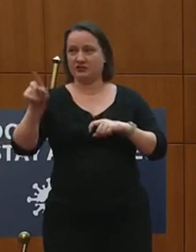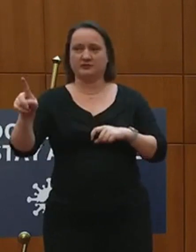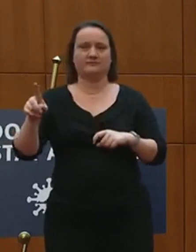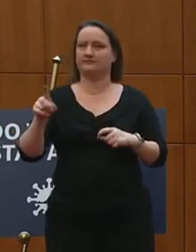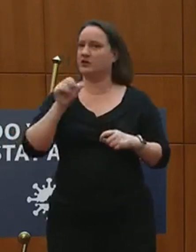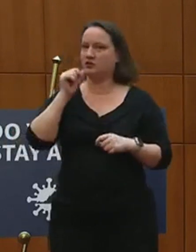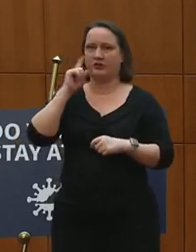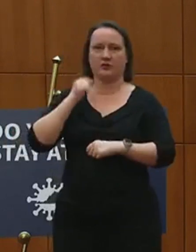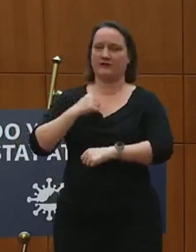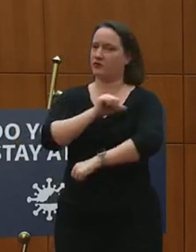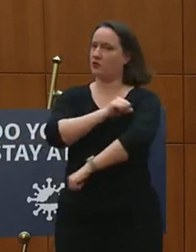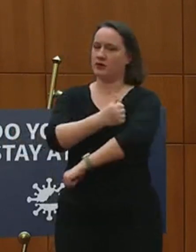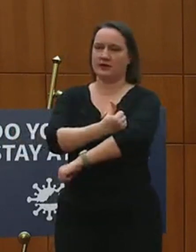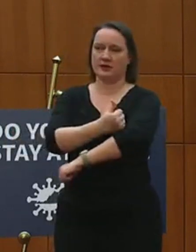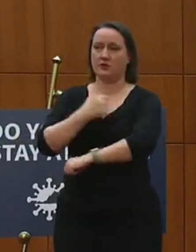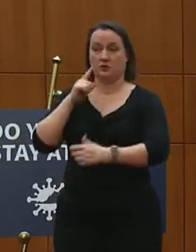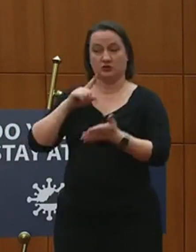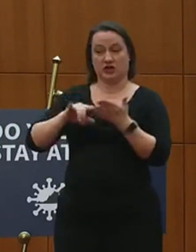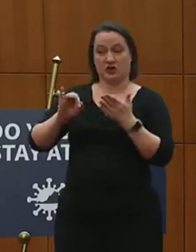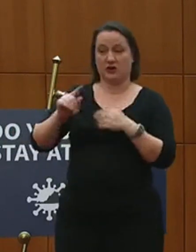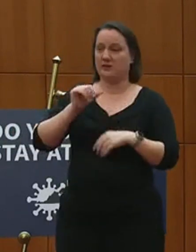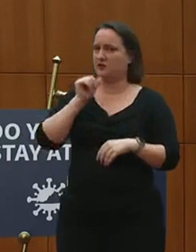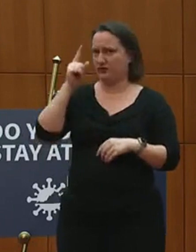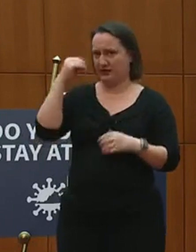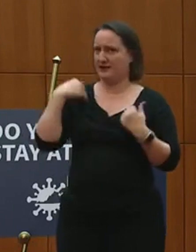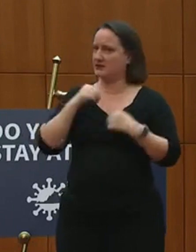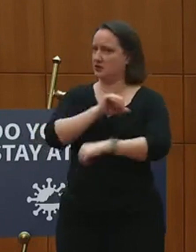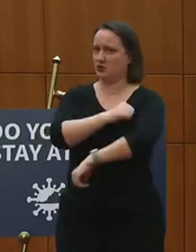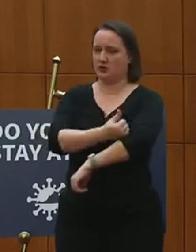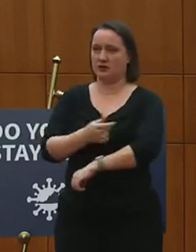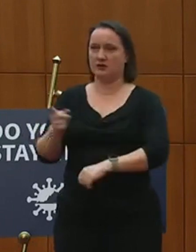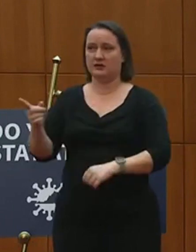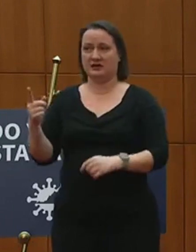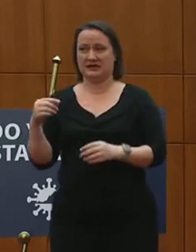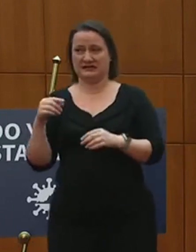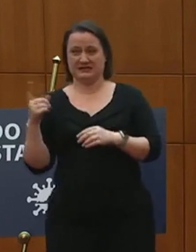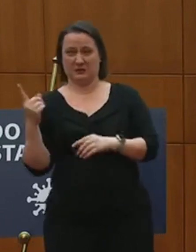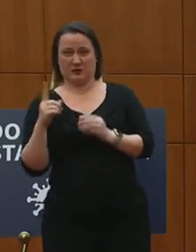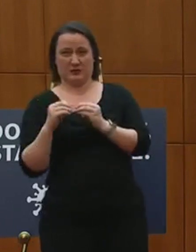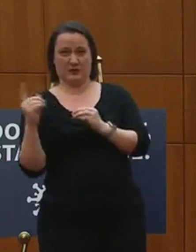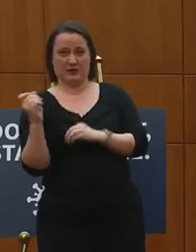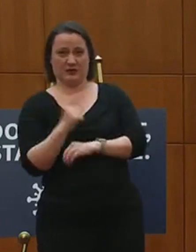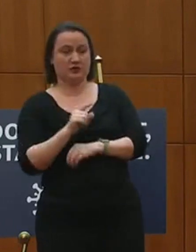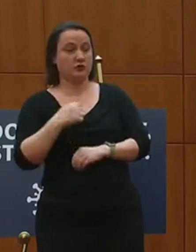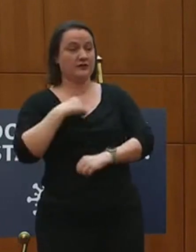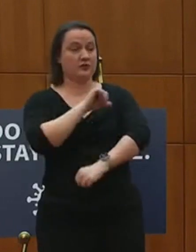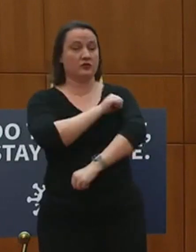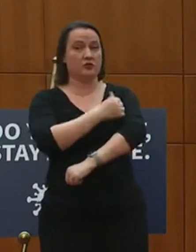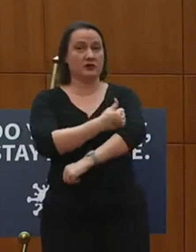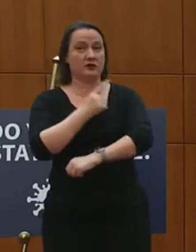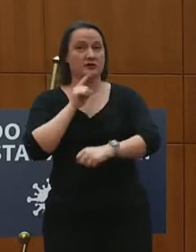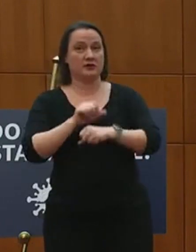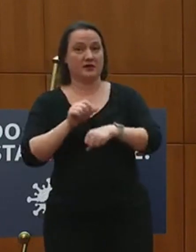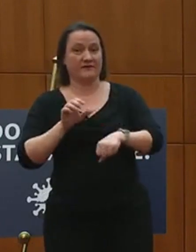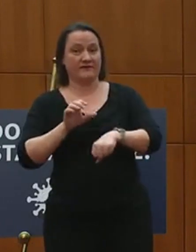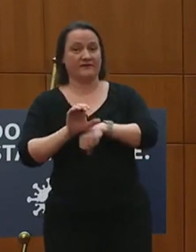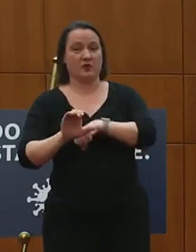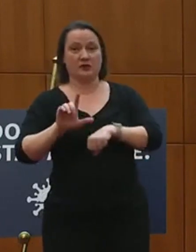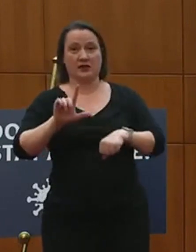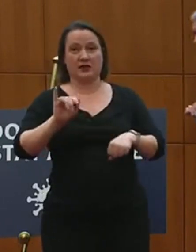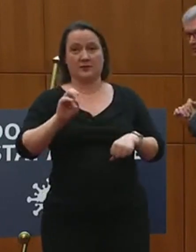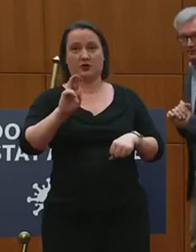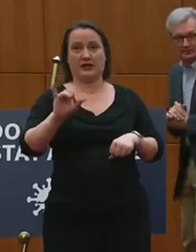I'm happy to check on that, but I don't believe he has that authority. Then do you have the authority to actually force Liberty to